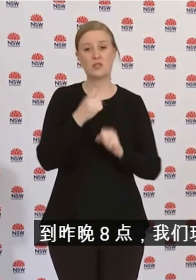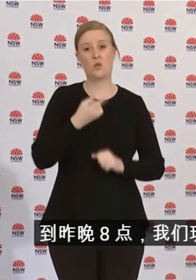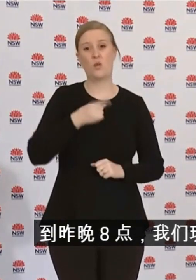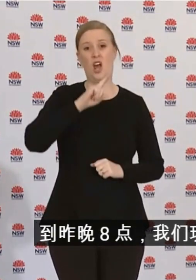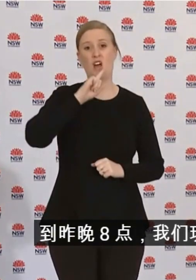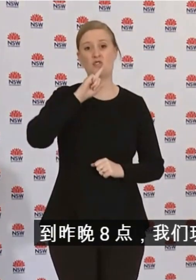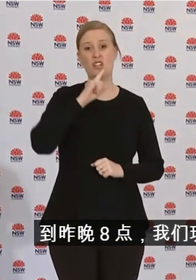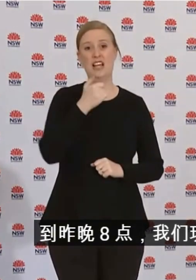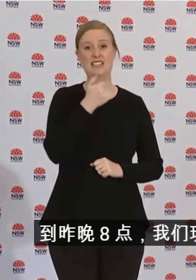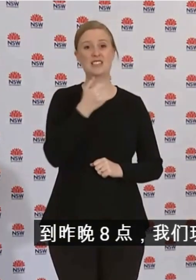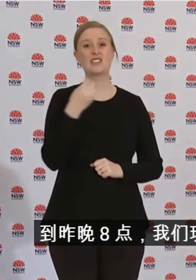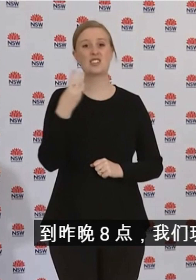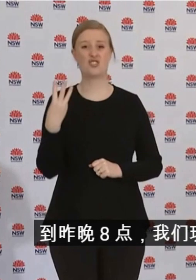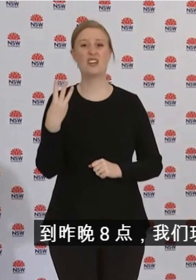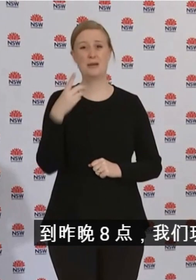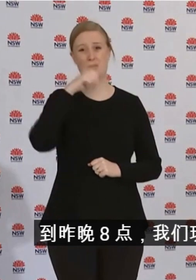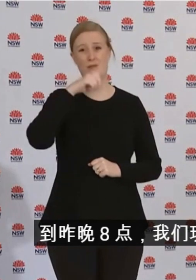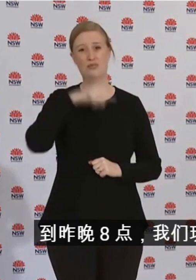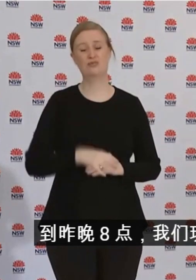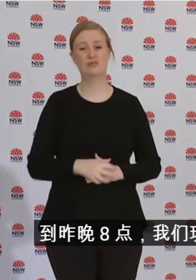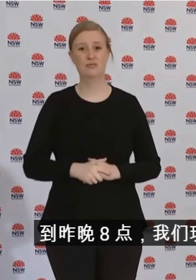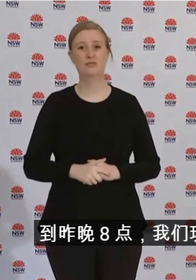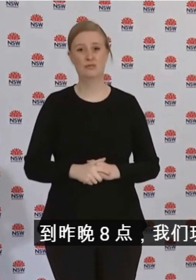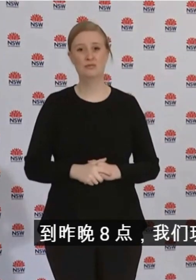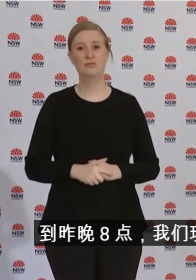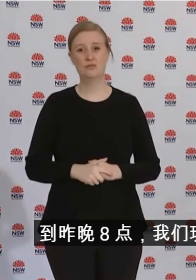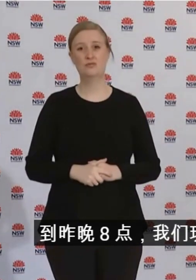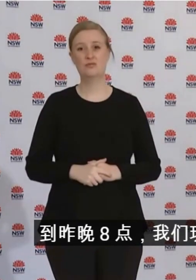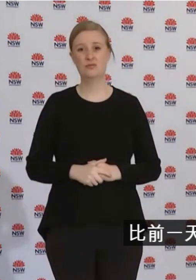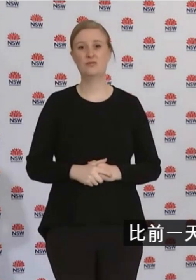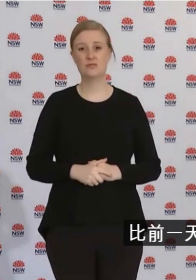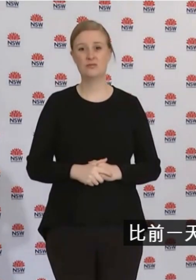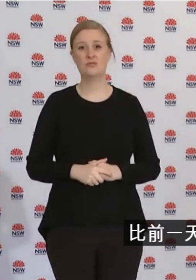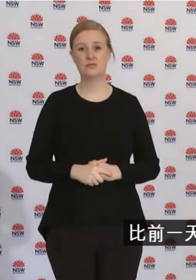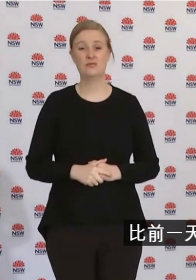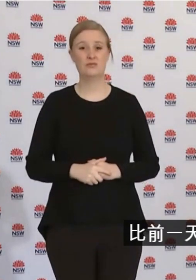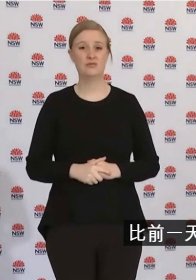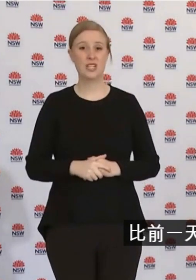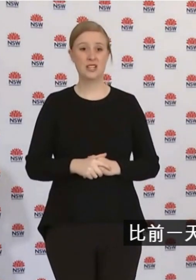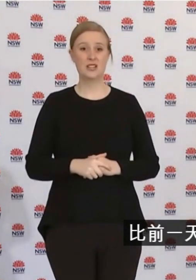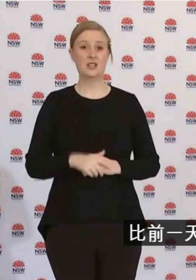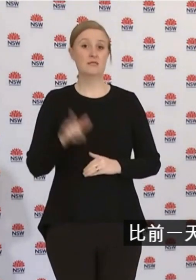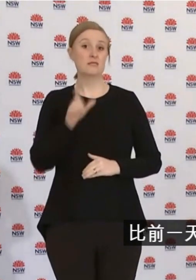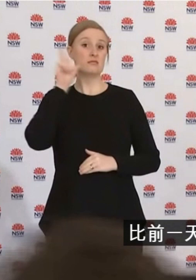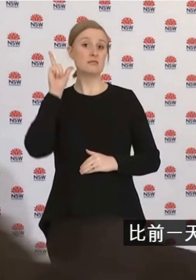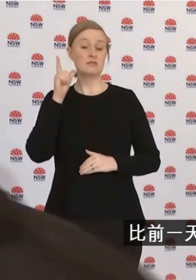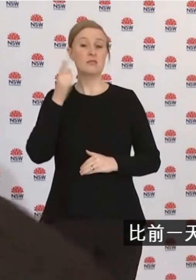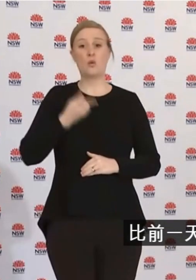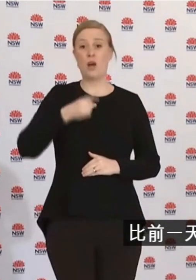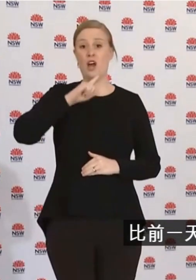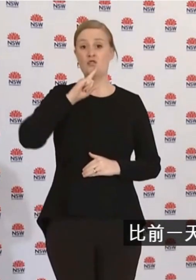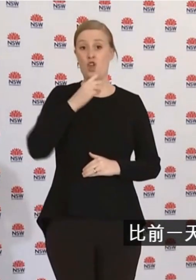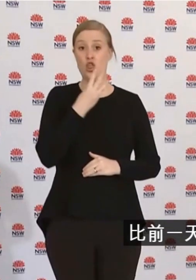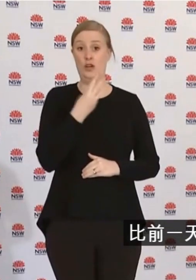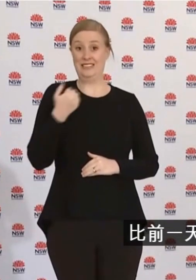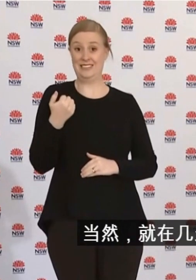163 locally acquired cases. Now that takes us up from the previous day, which was